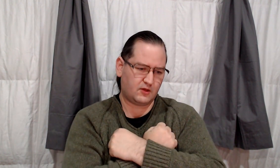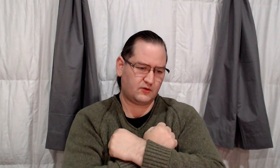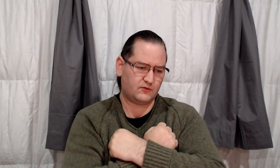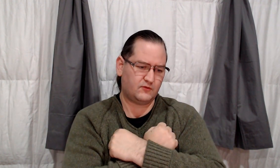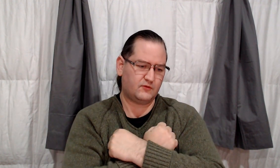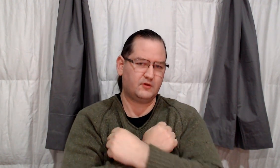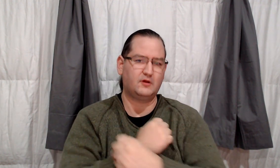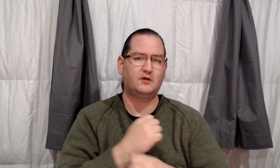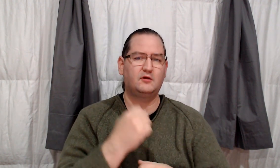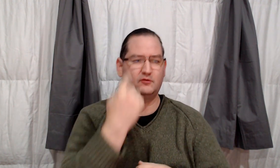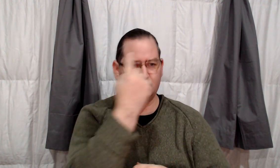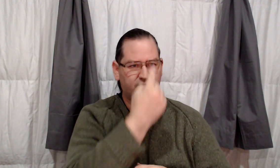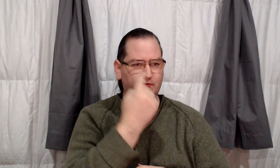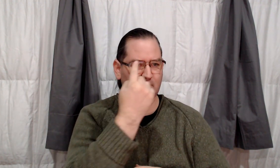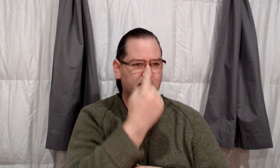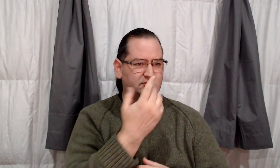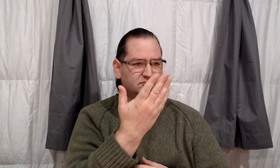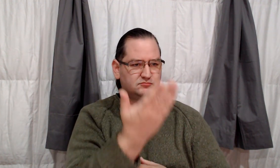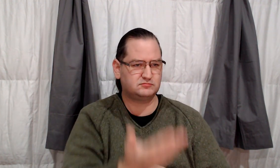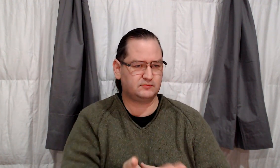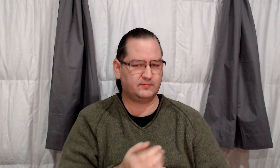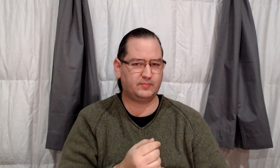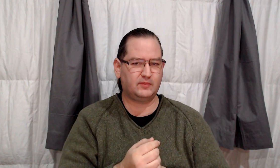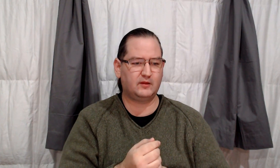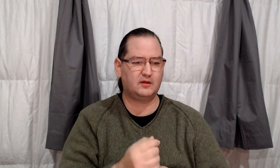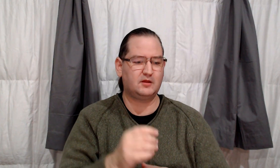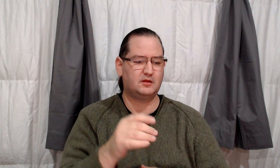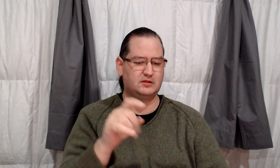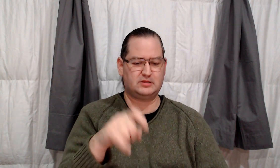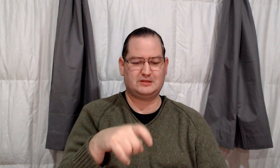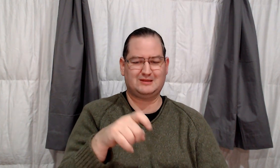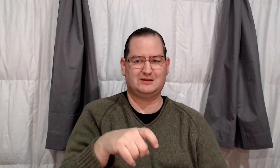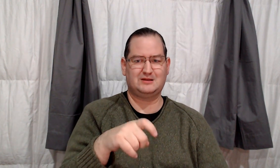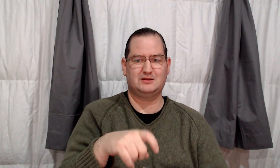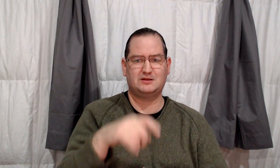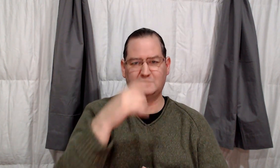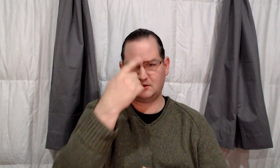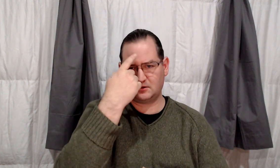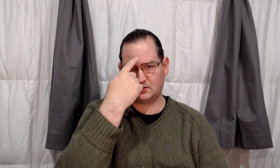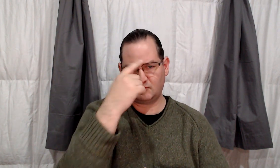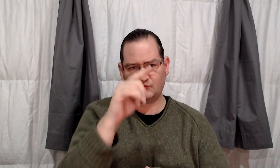from your body forever. The thought of a cigarette